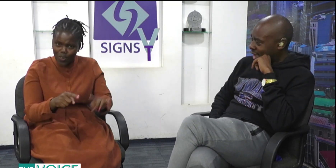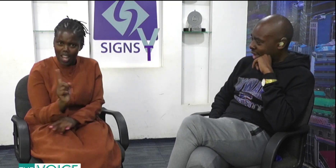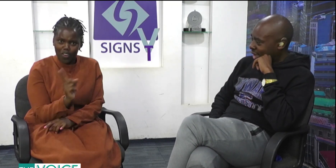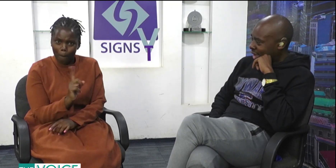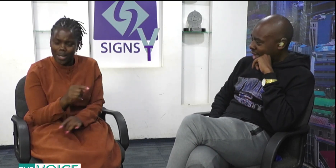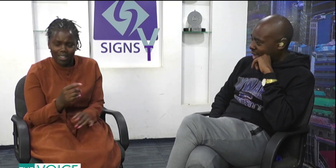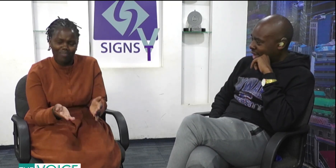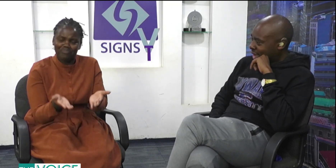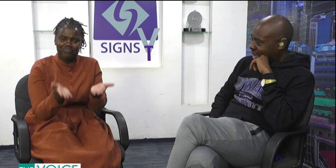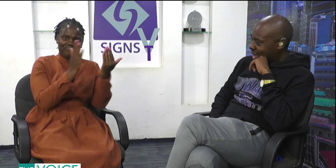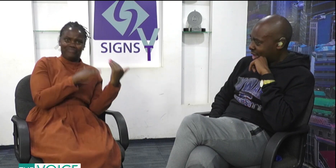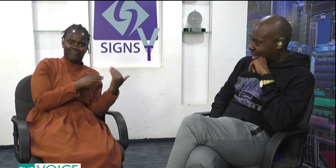and